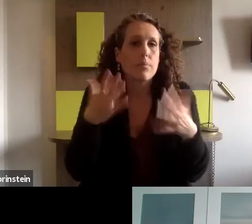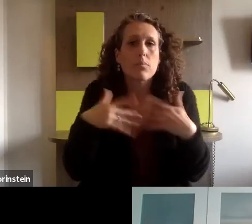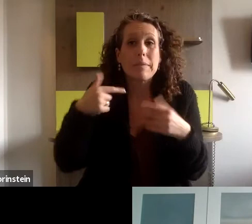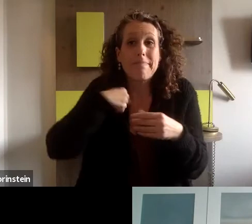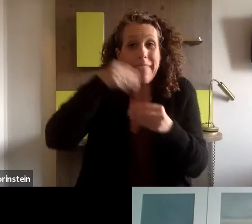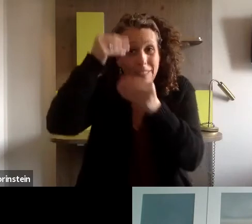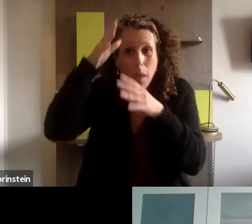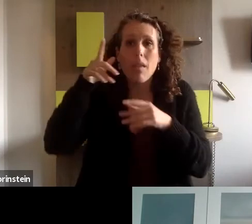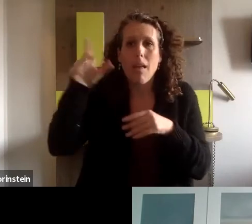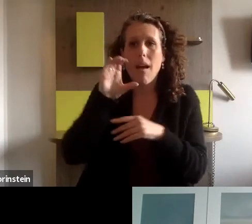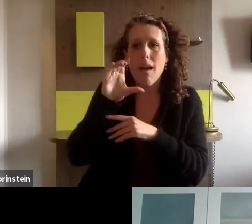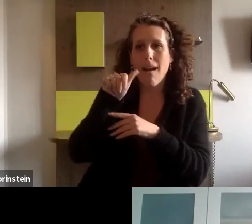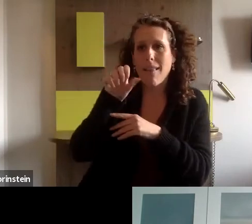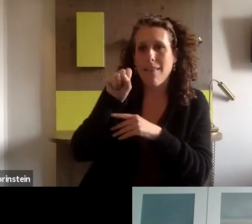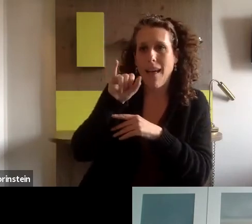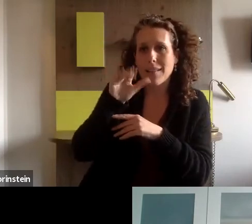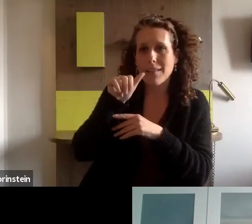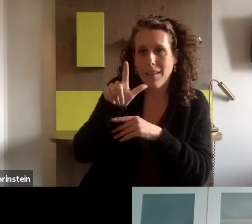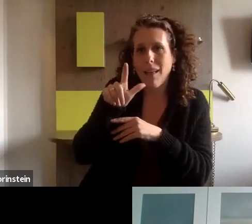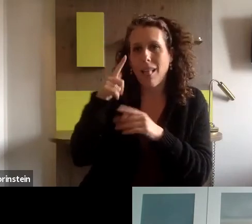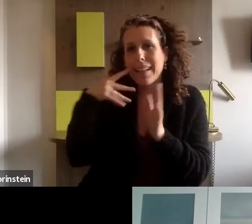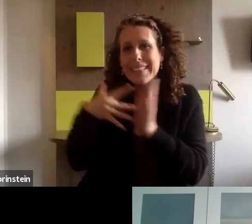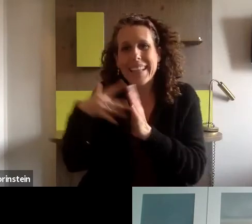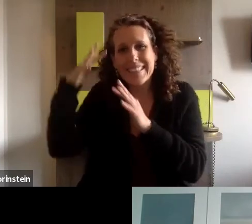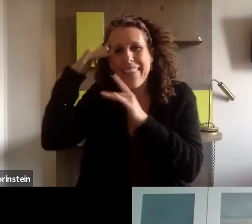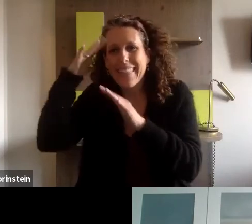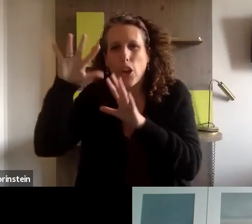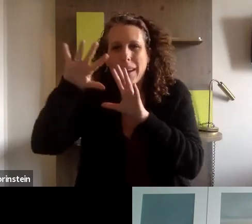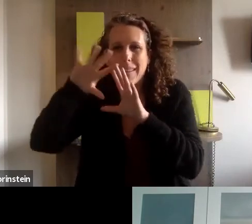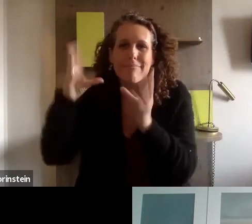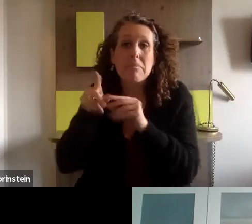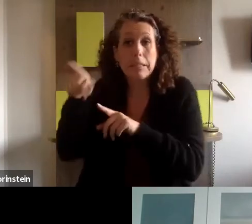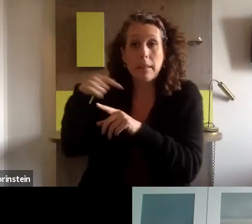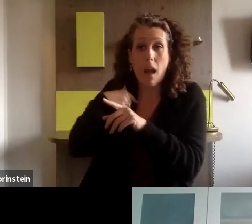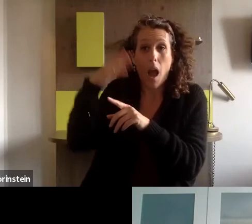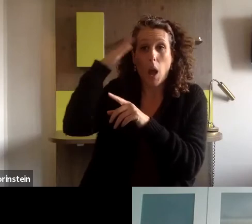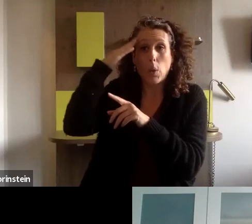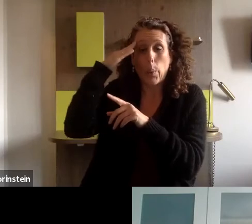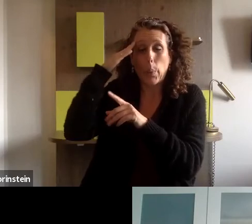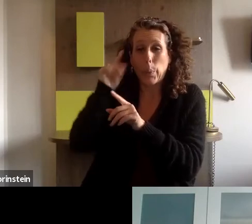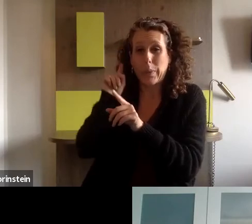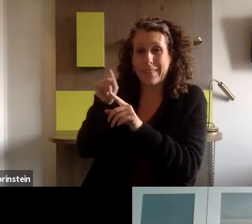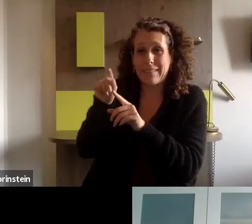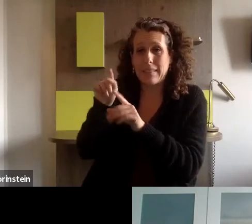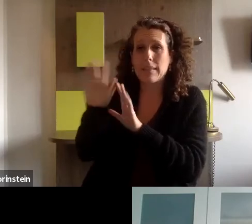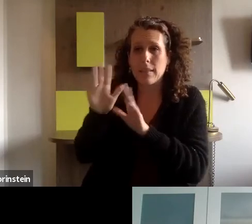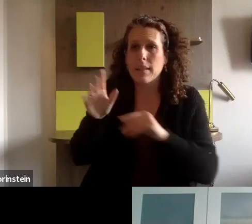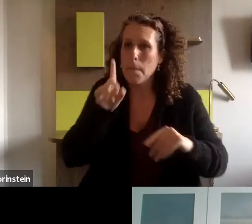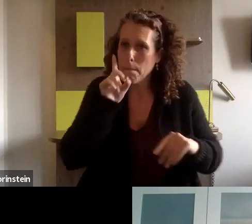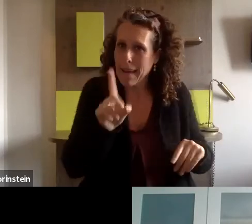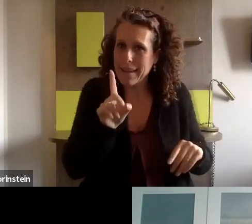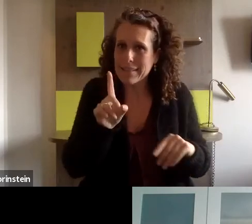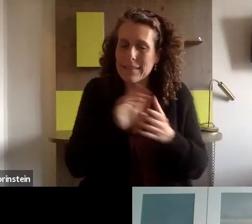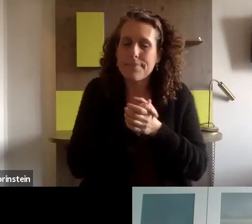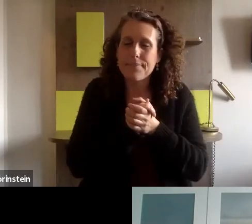test theory and item response theory, or what is based for when you apply Reich models. I'm